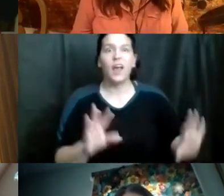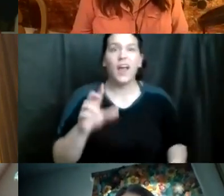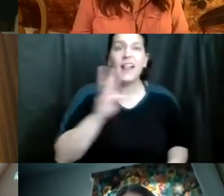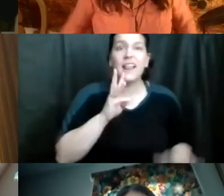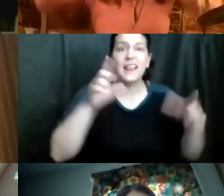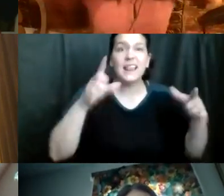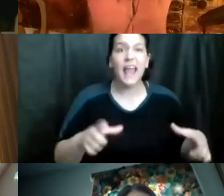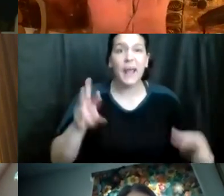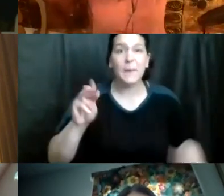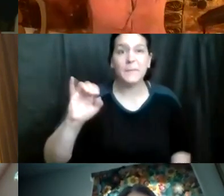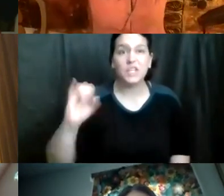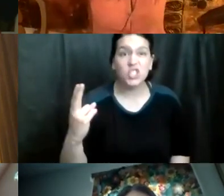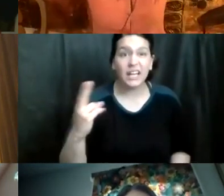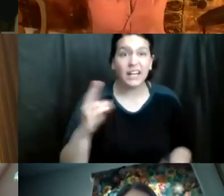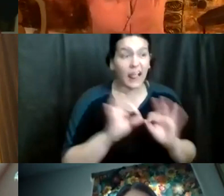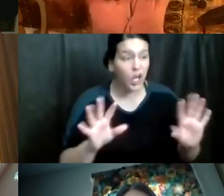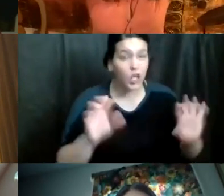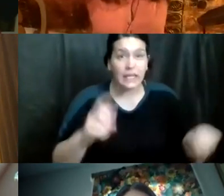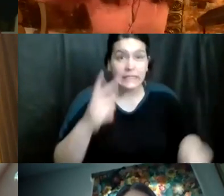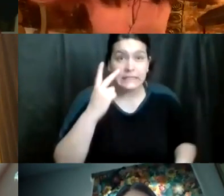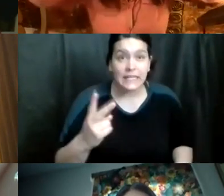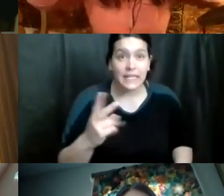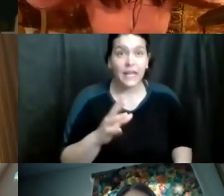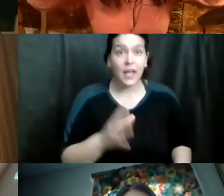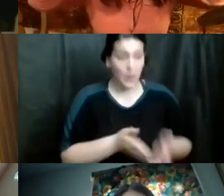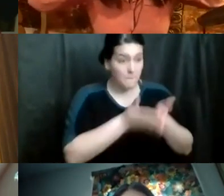a boat, a ship that was